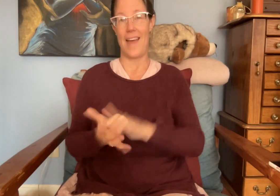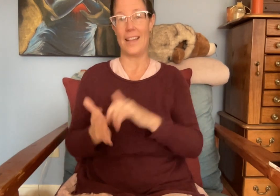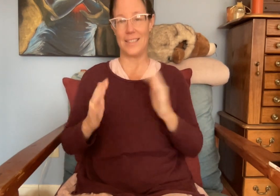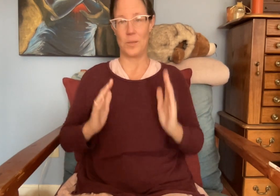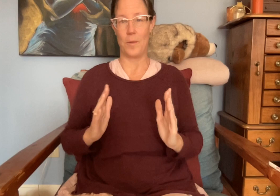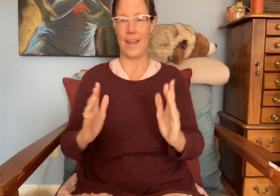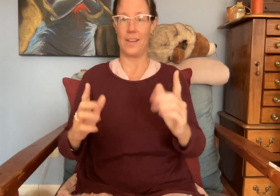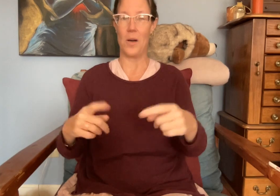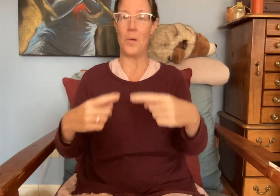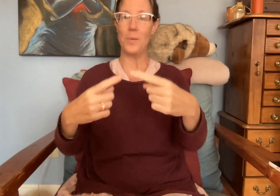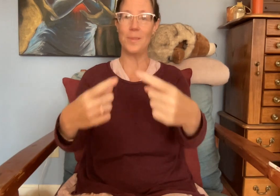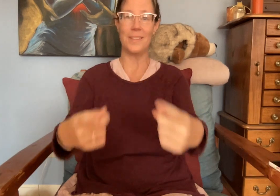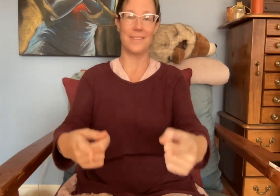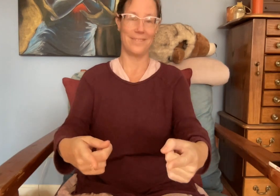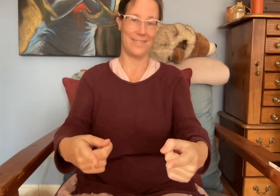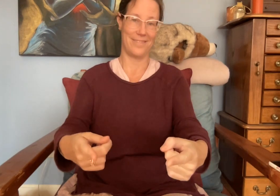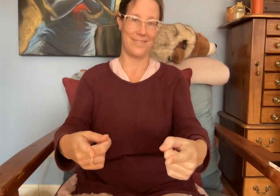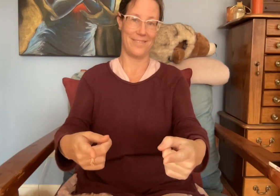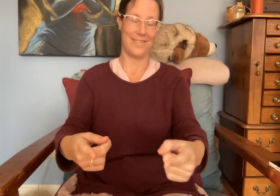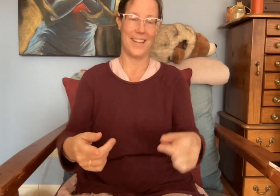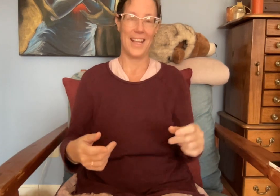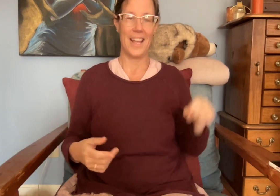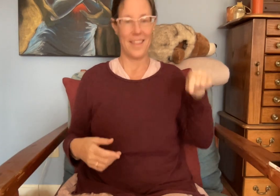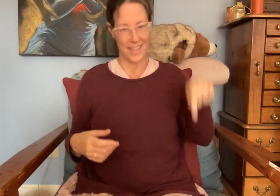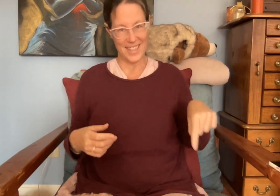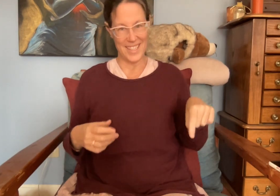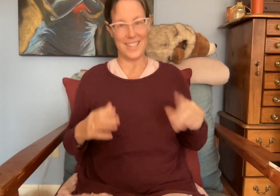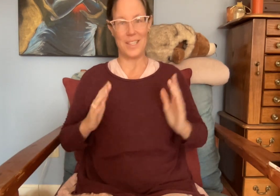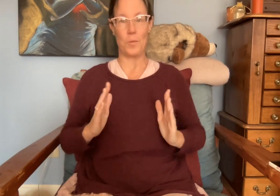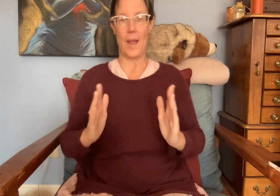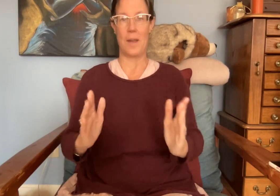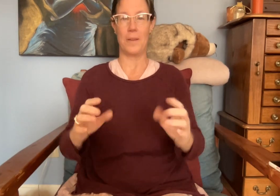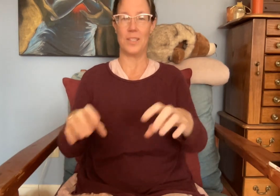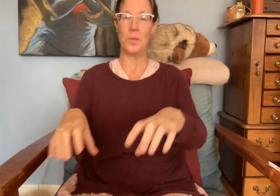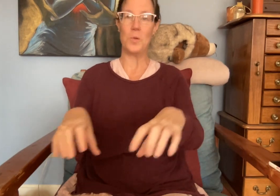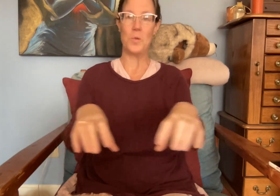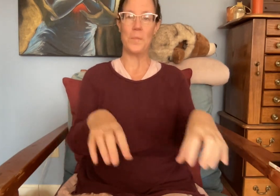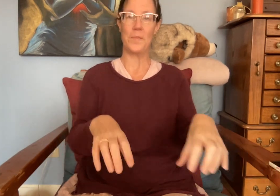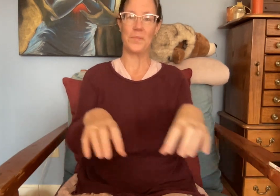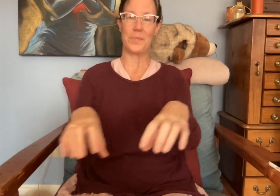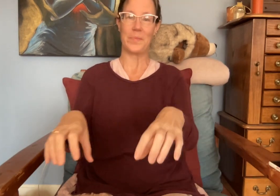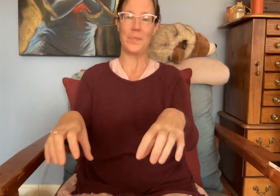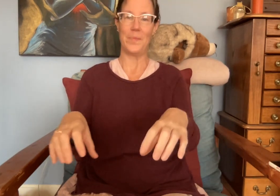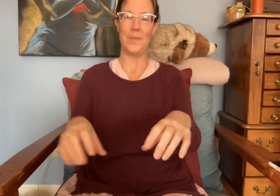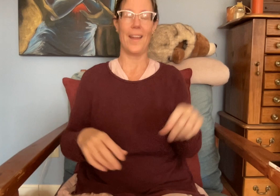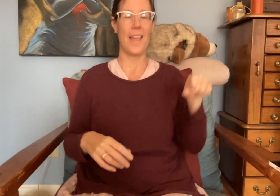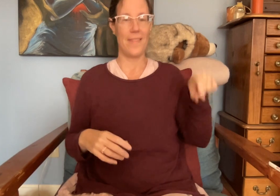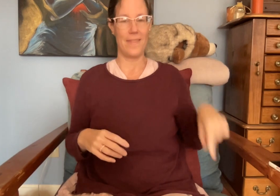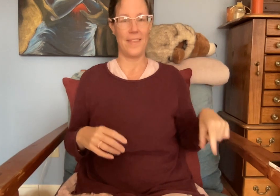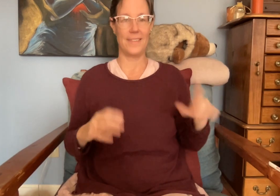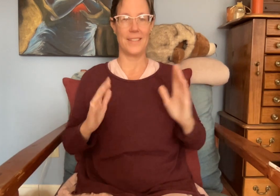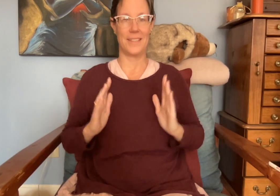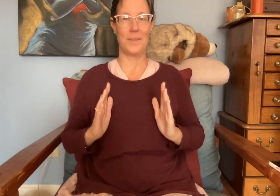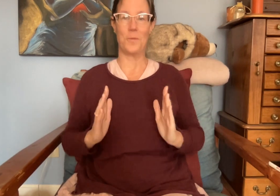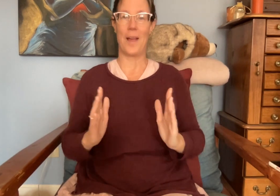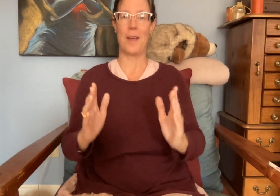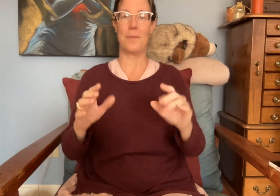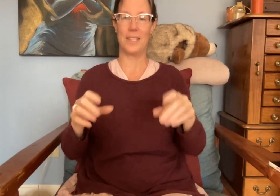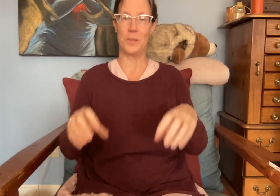That's the way it goes. This is the way we do. This is the way we do.